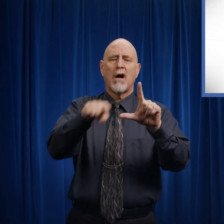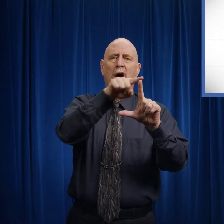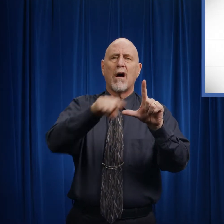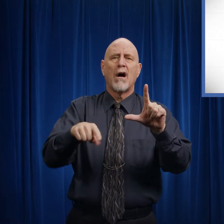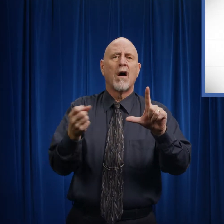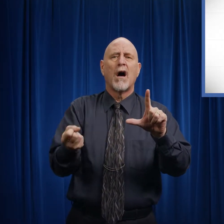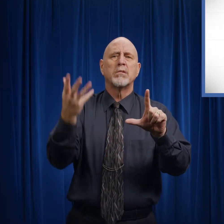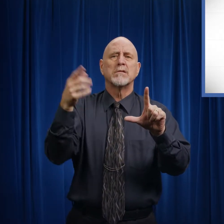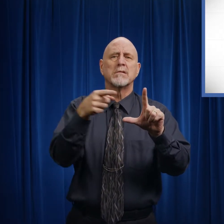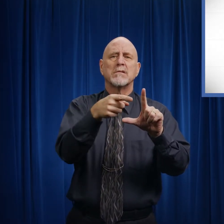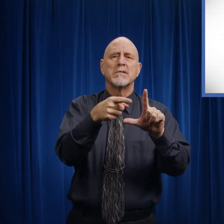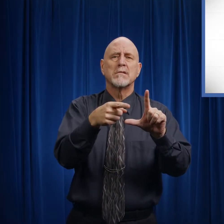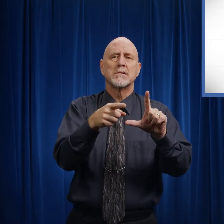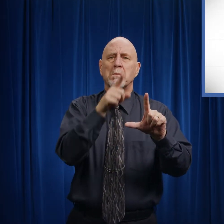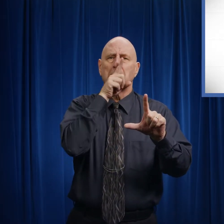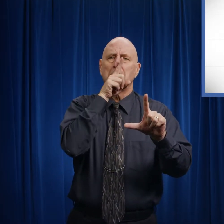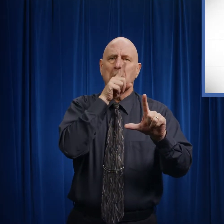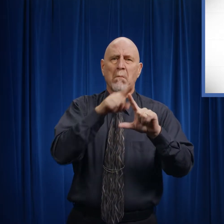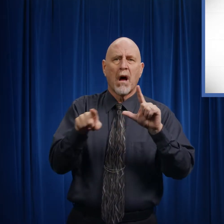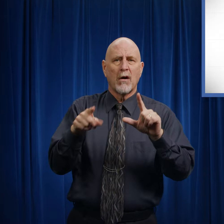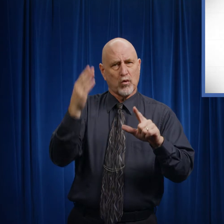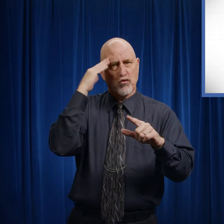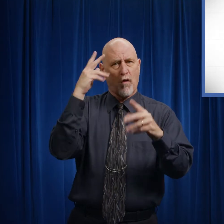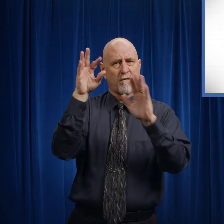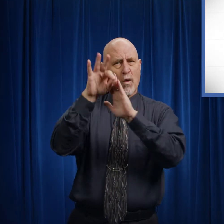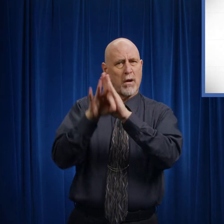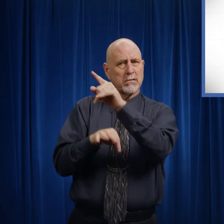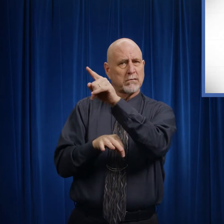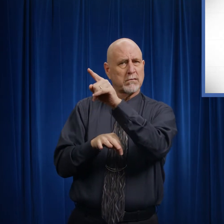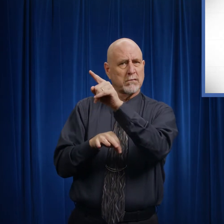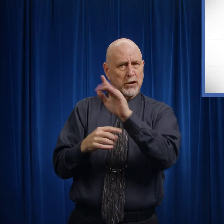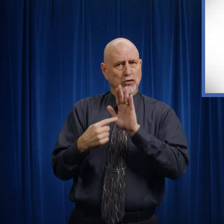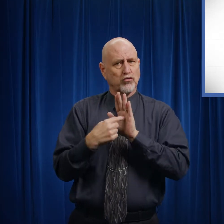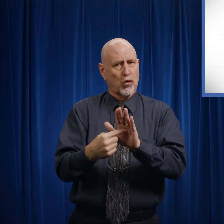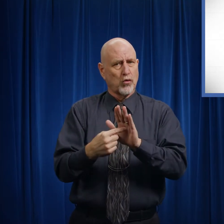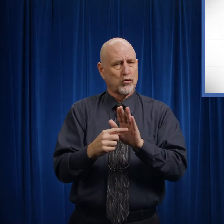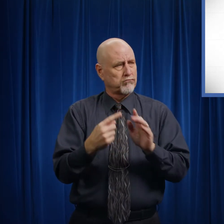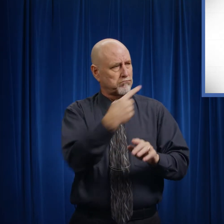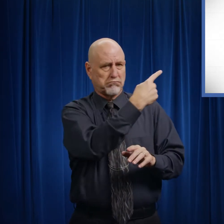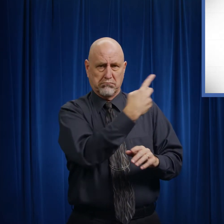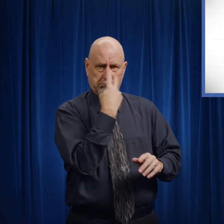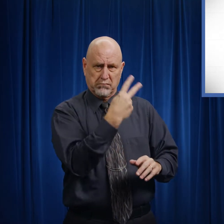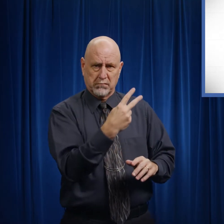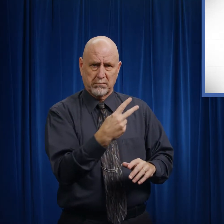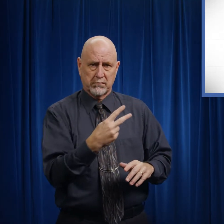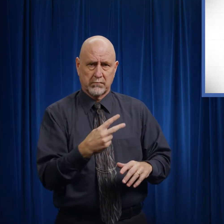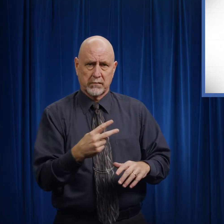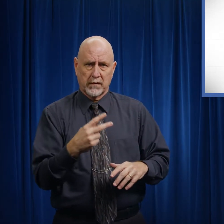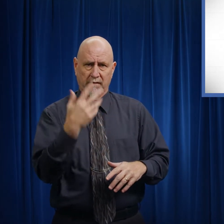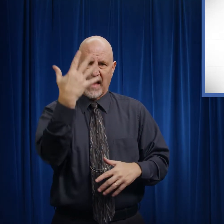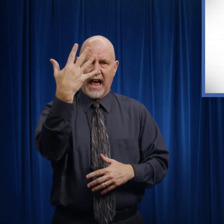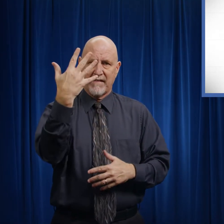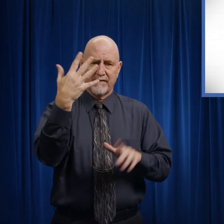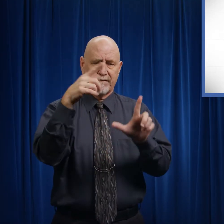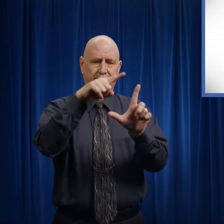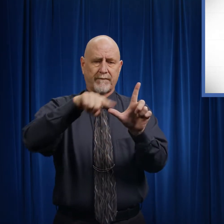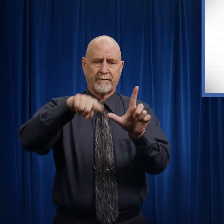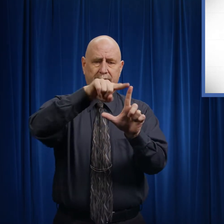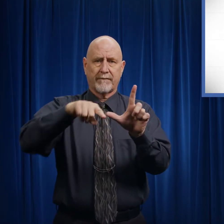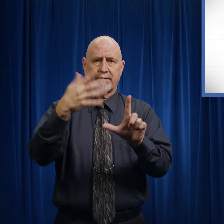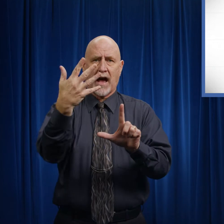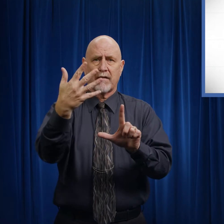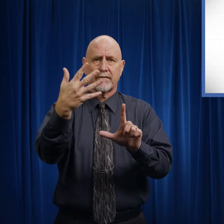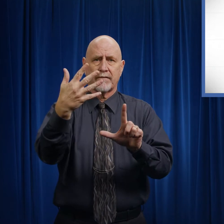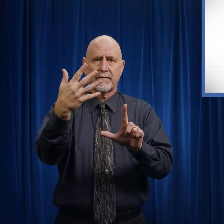the hypotenuse? Well, it's not written out for you, but it shows us that 5 is